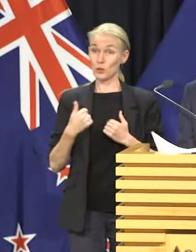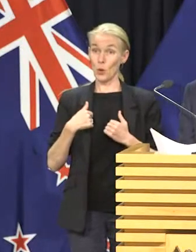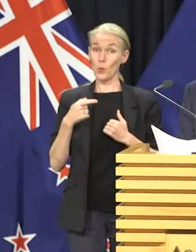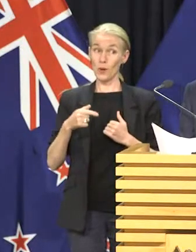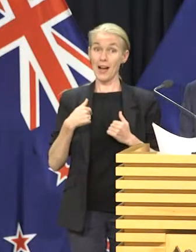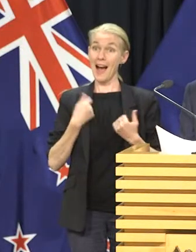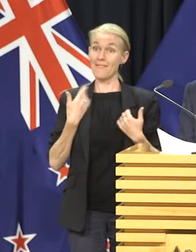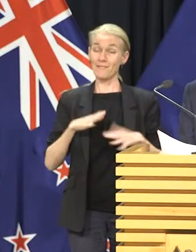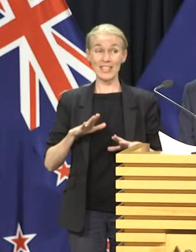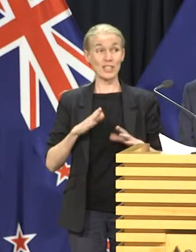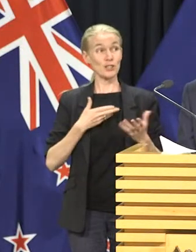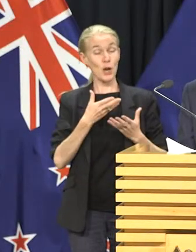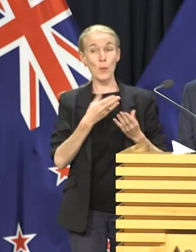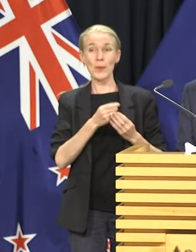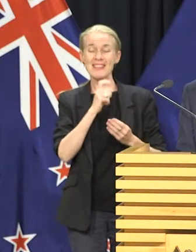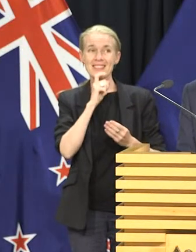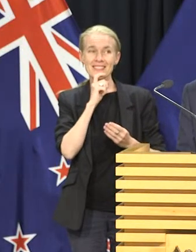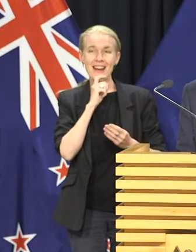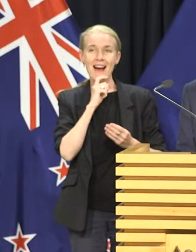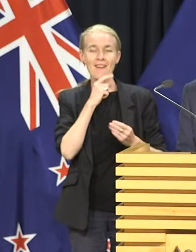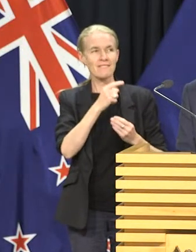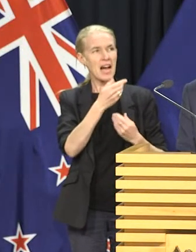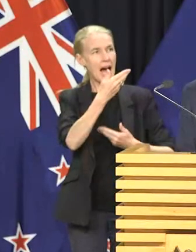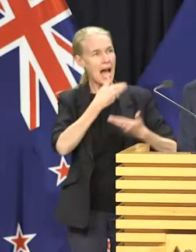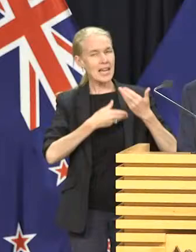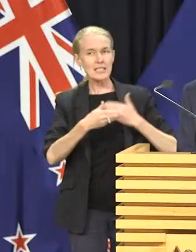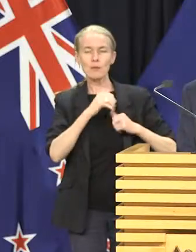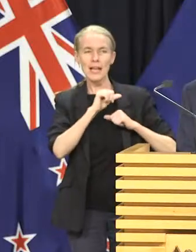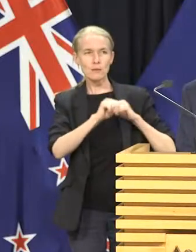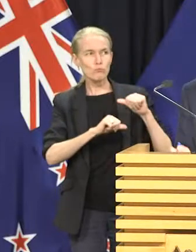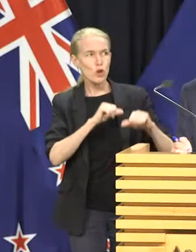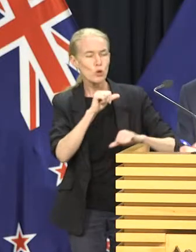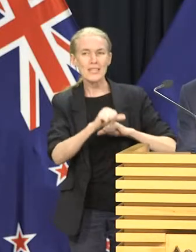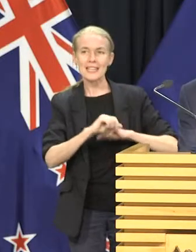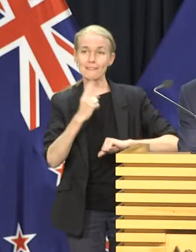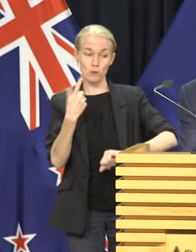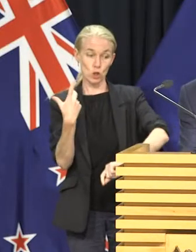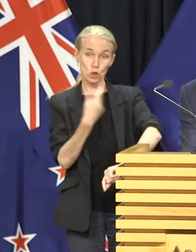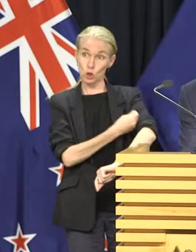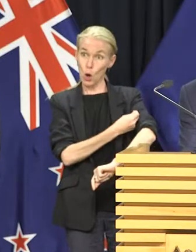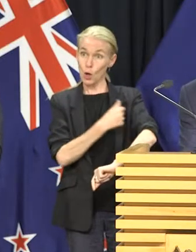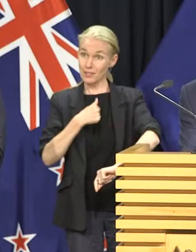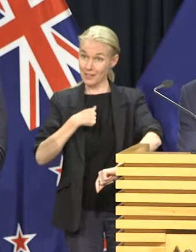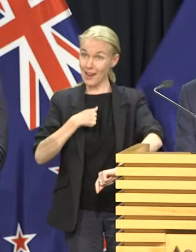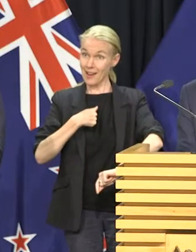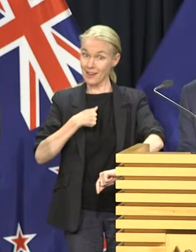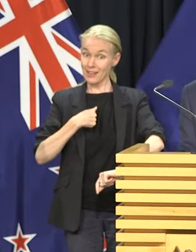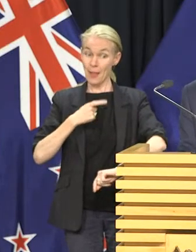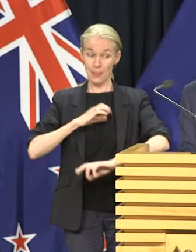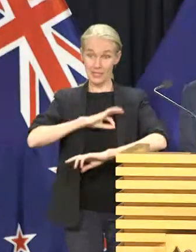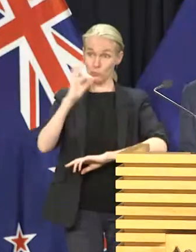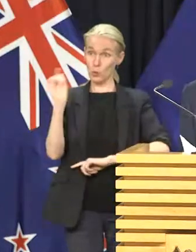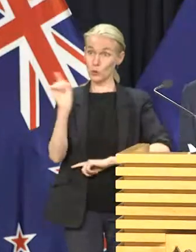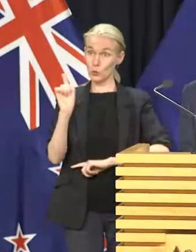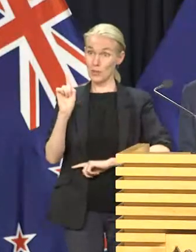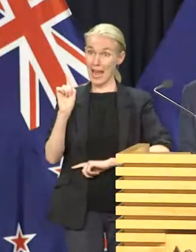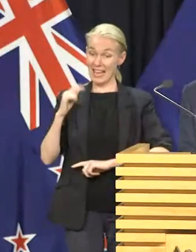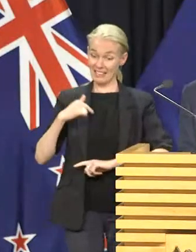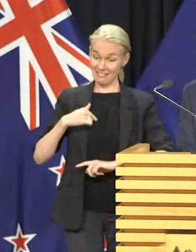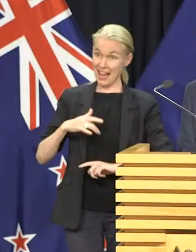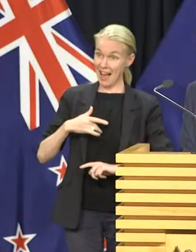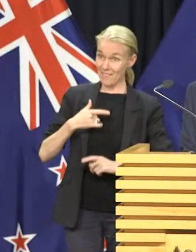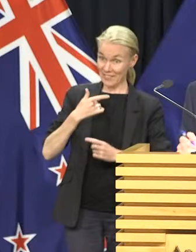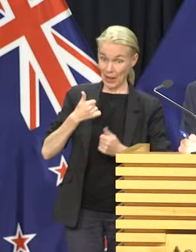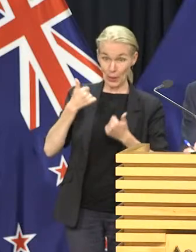with them. We went through the process to receive the first shot. I can report that I am well, and